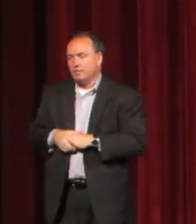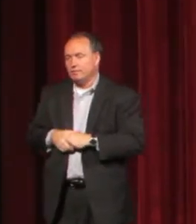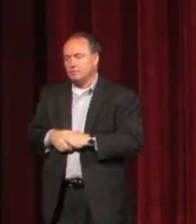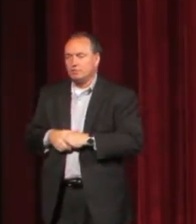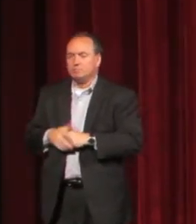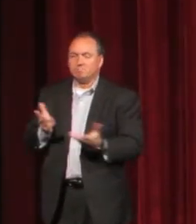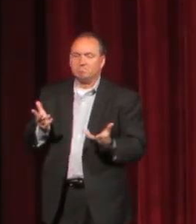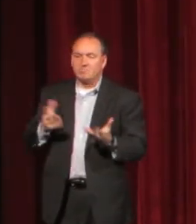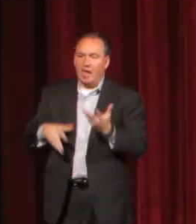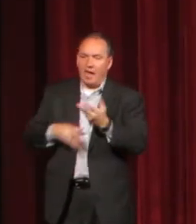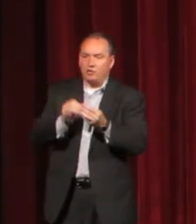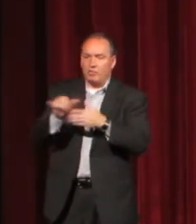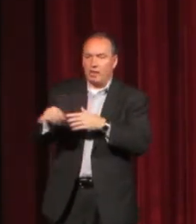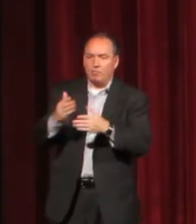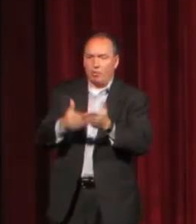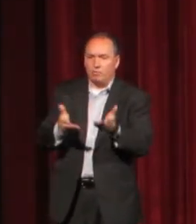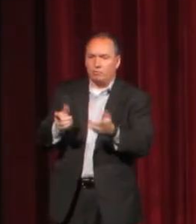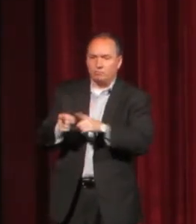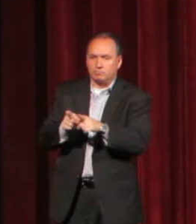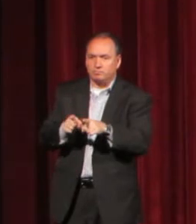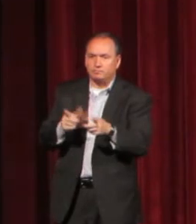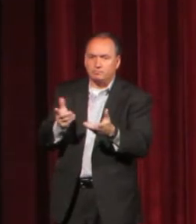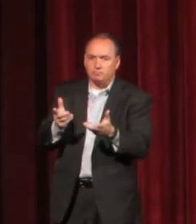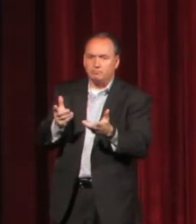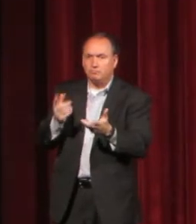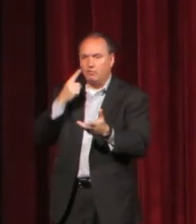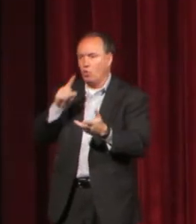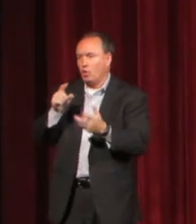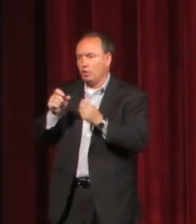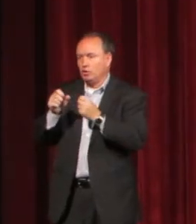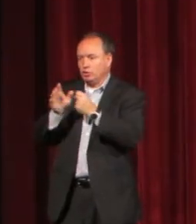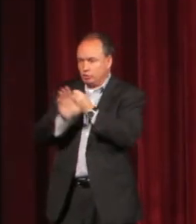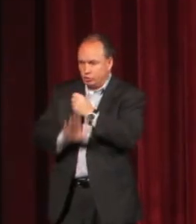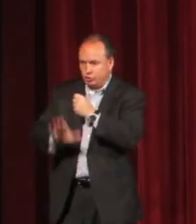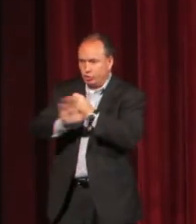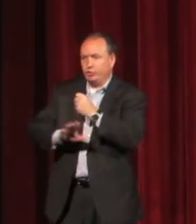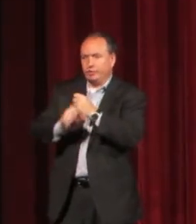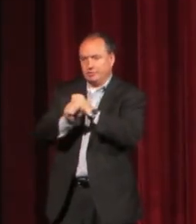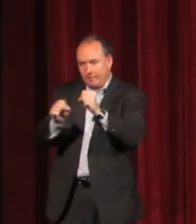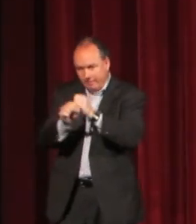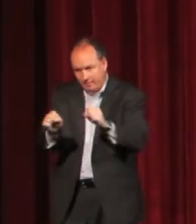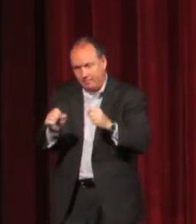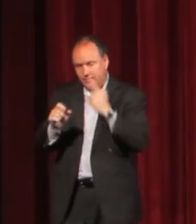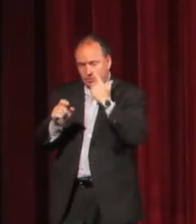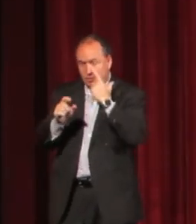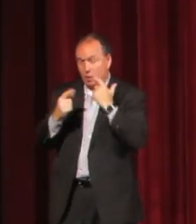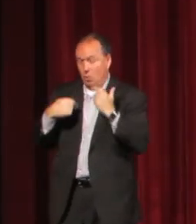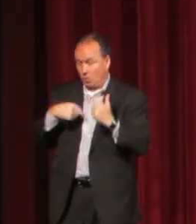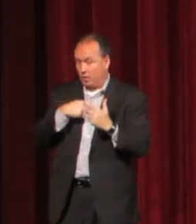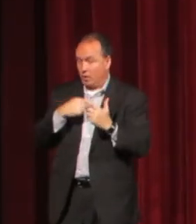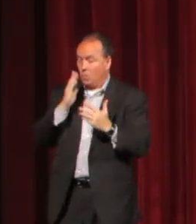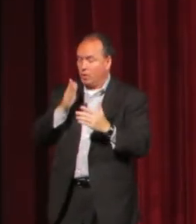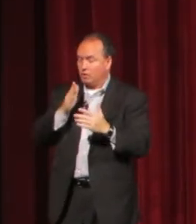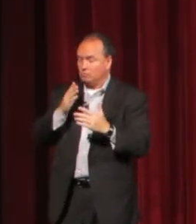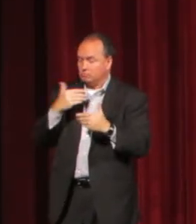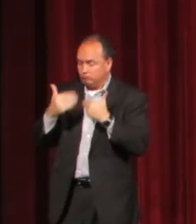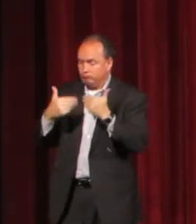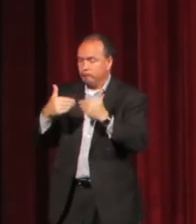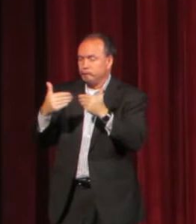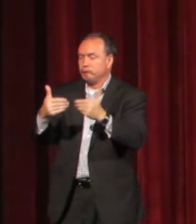And like I said, to add on to that part, as far as a security or a safety one, we're going to work our